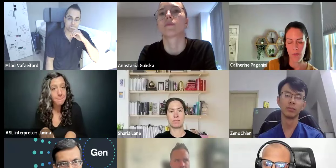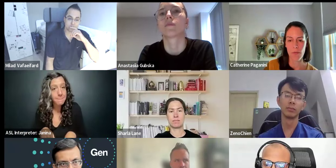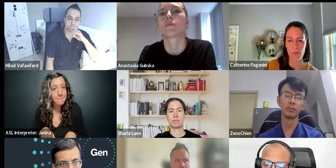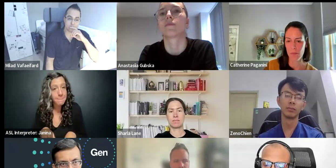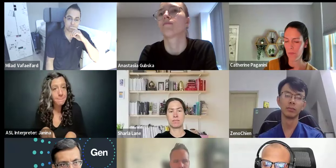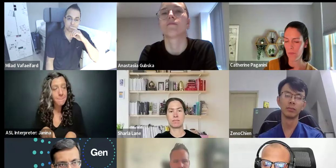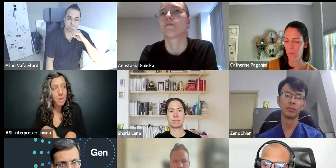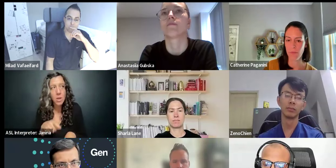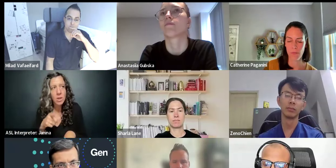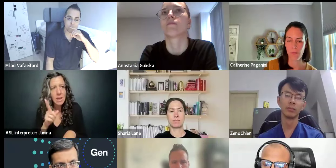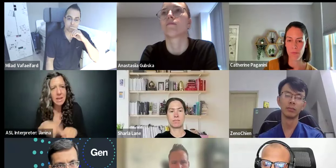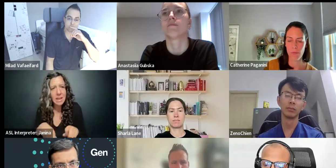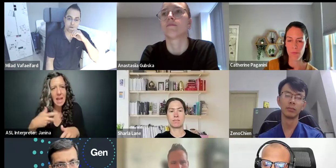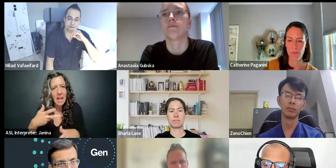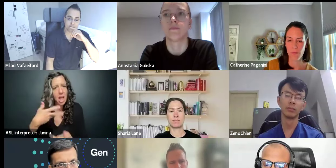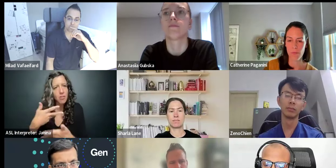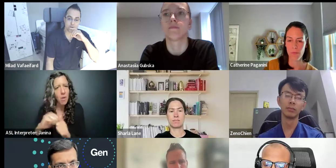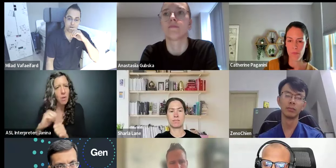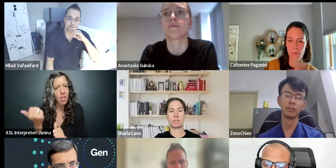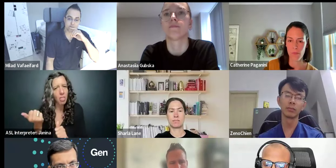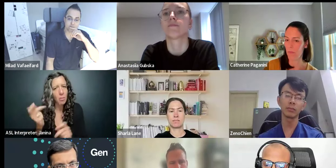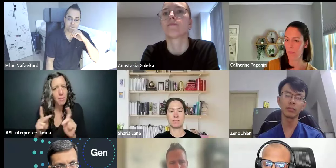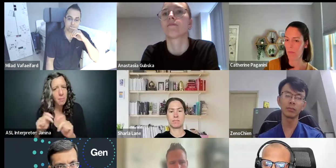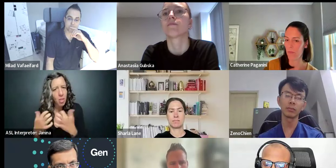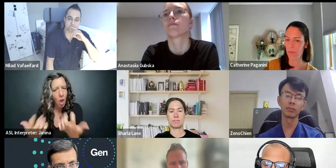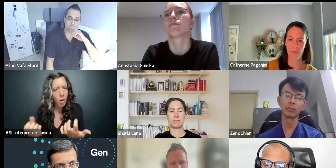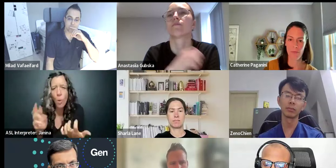you cannot interact with others in the streaming platform, or you can.